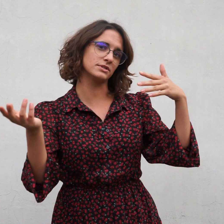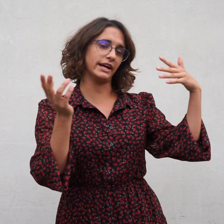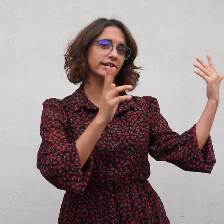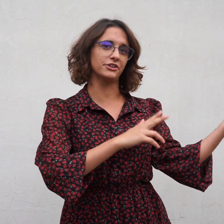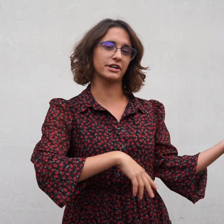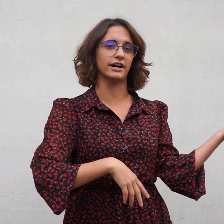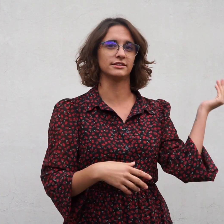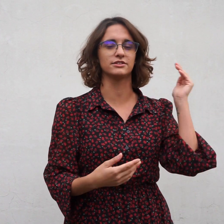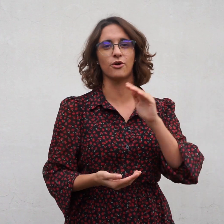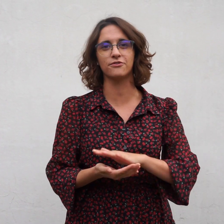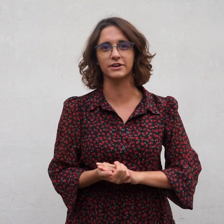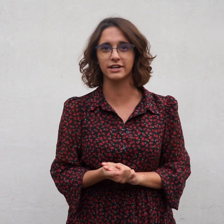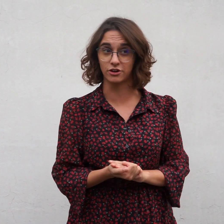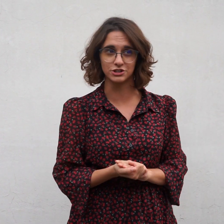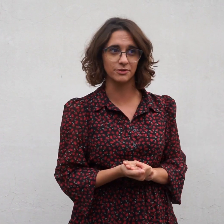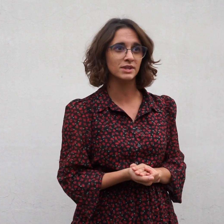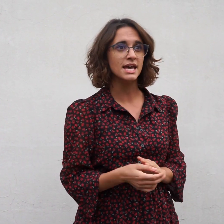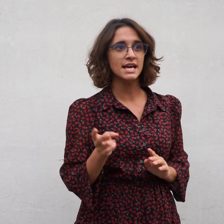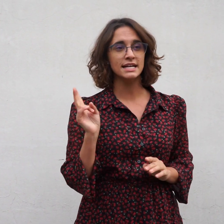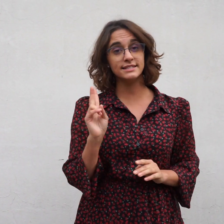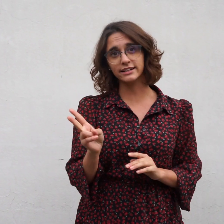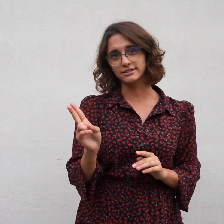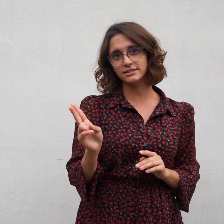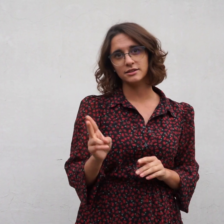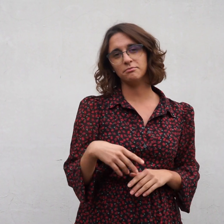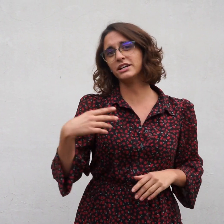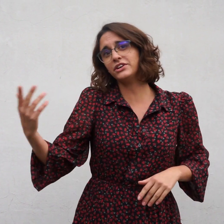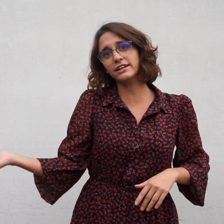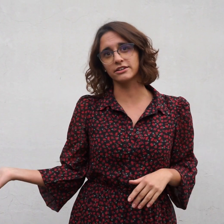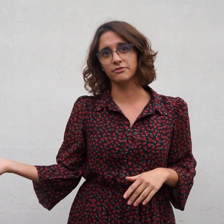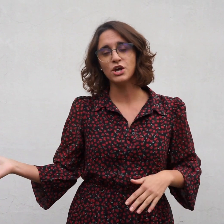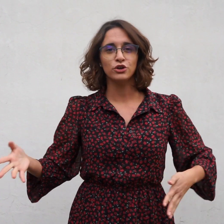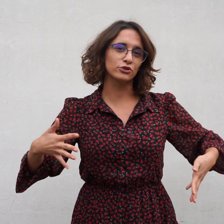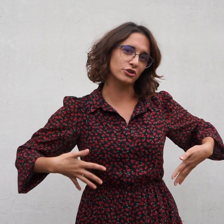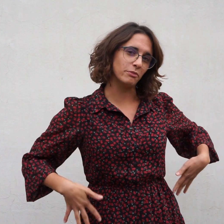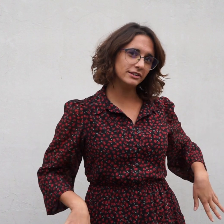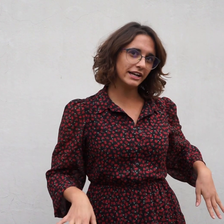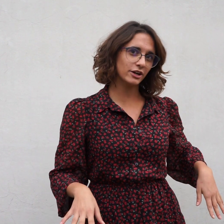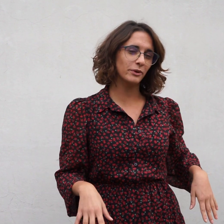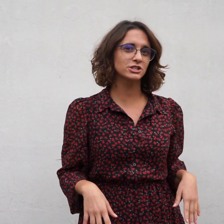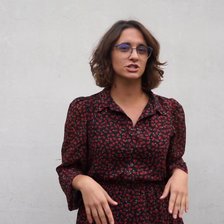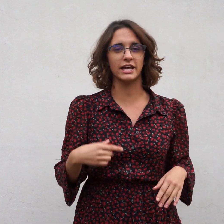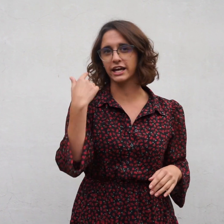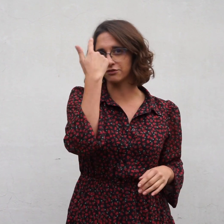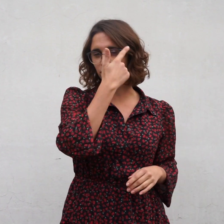any other kind of technology. Second, be creative. Use your body language, take care of your